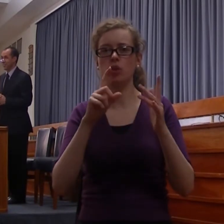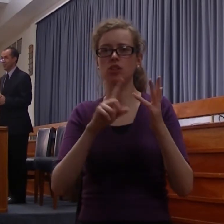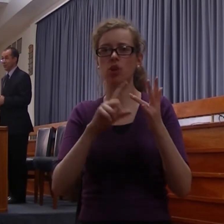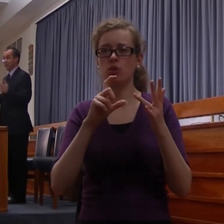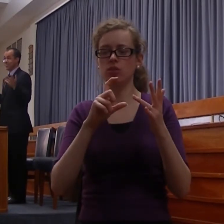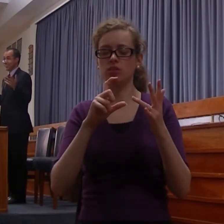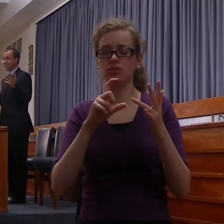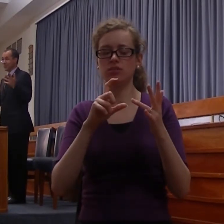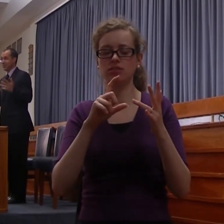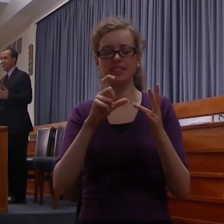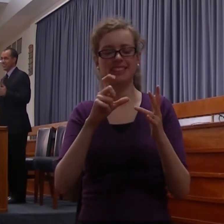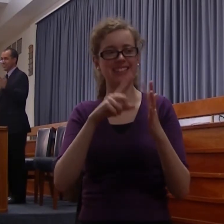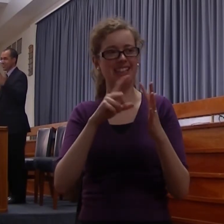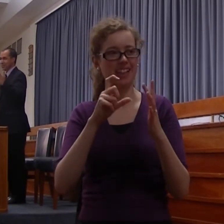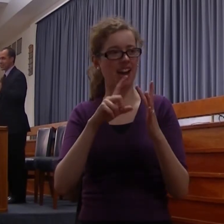of Laodicea.